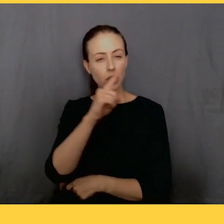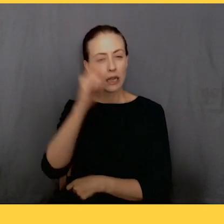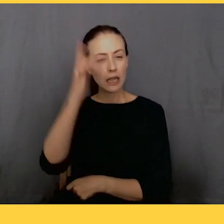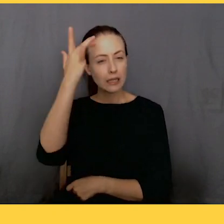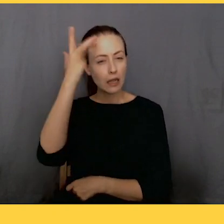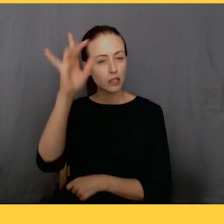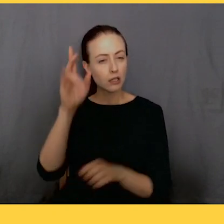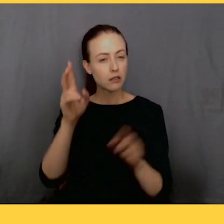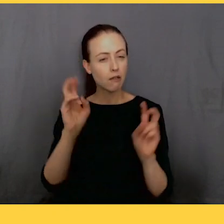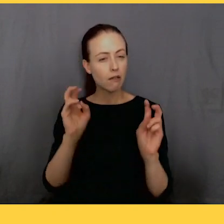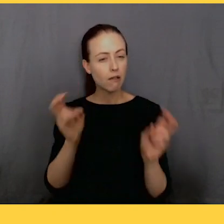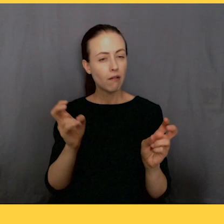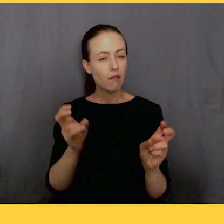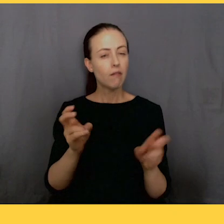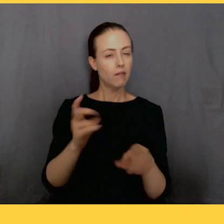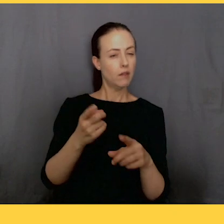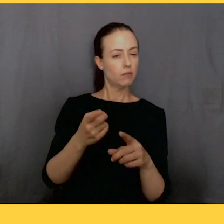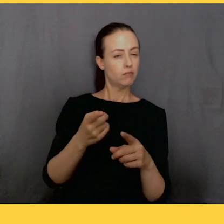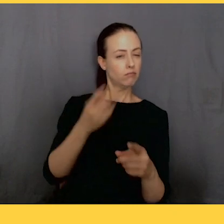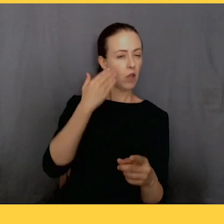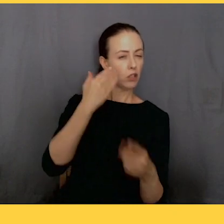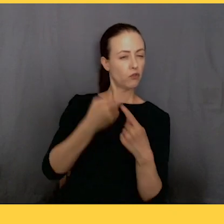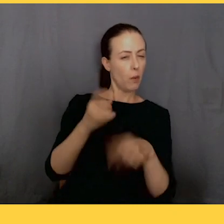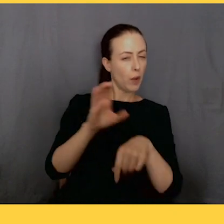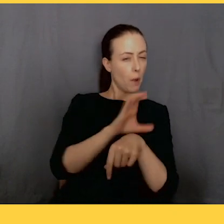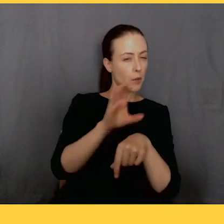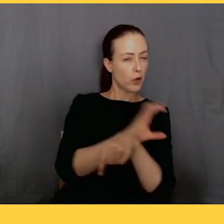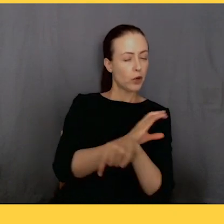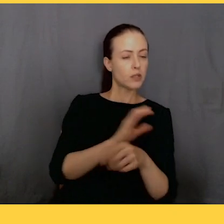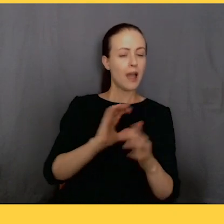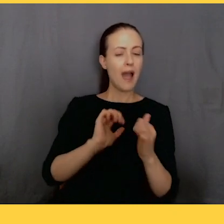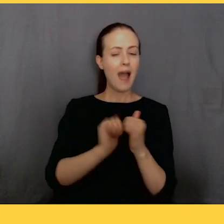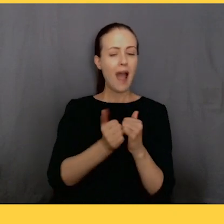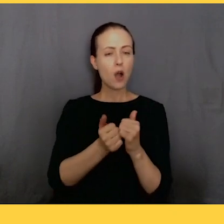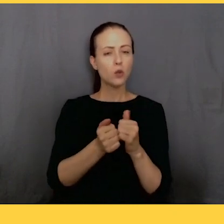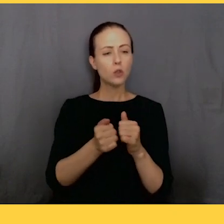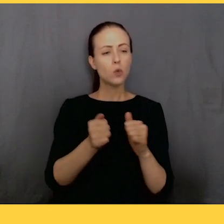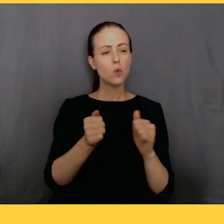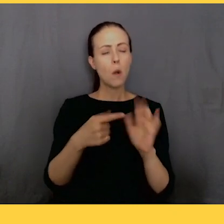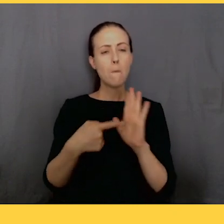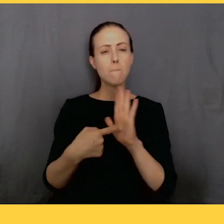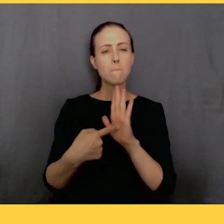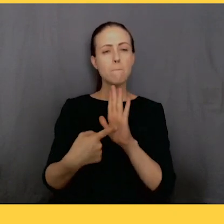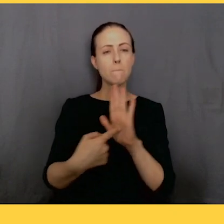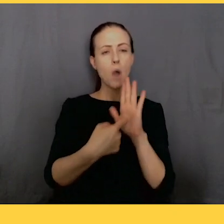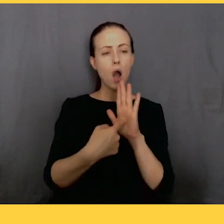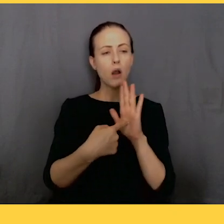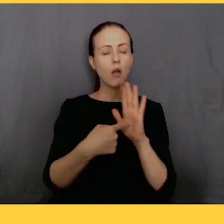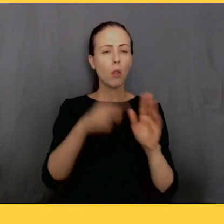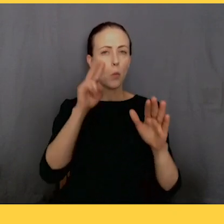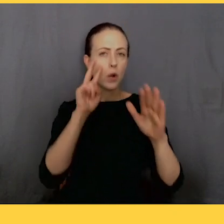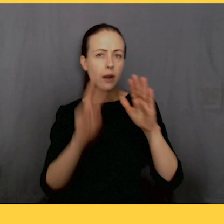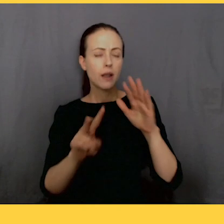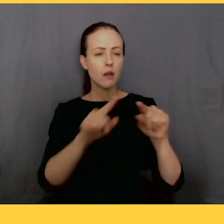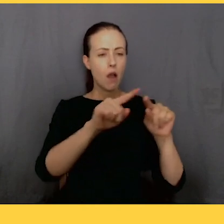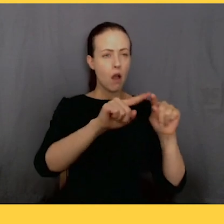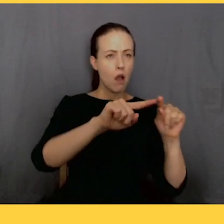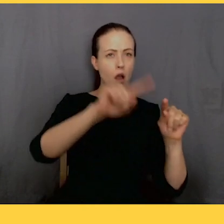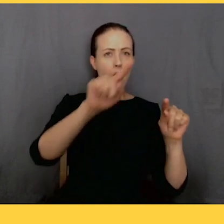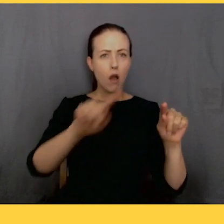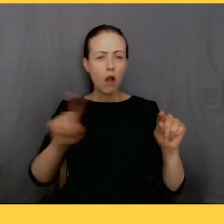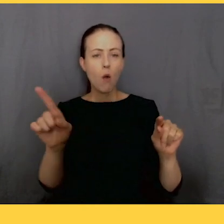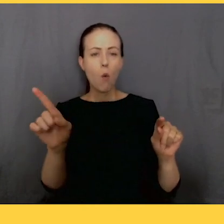modeling to make informed decisions and to focus on where to target our work,